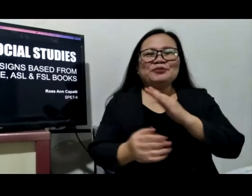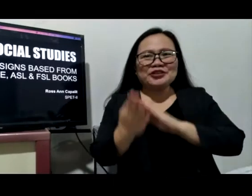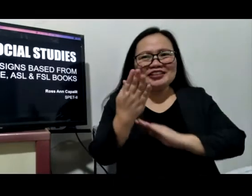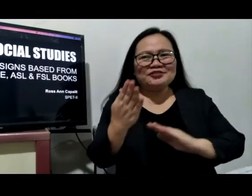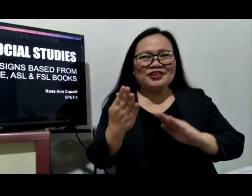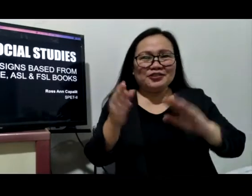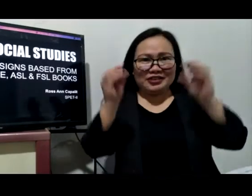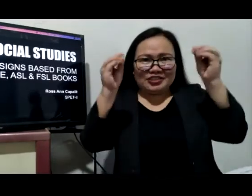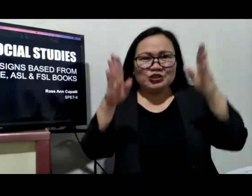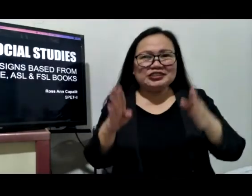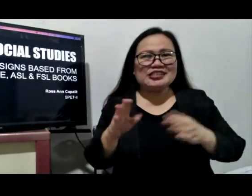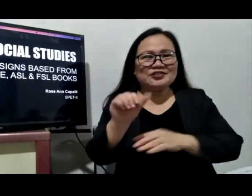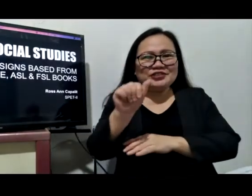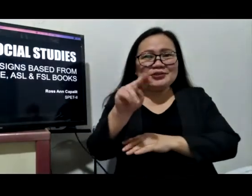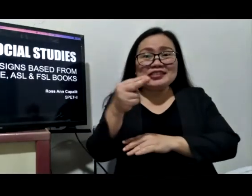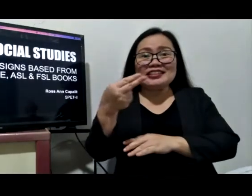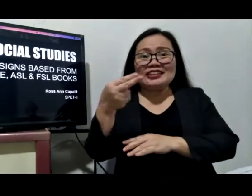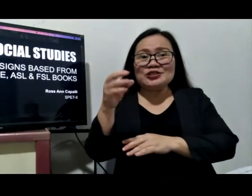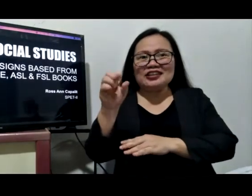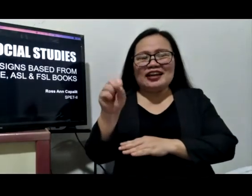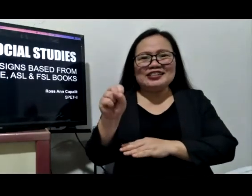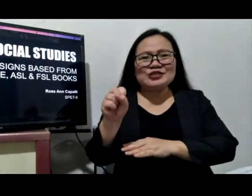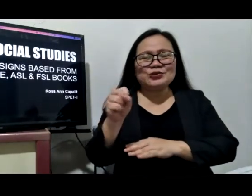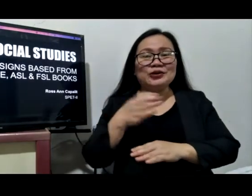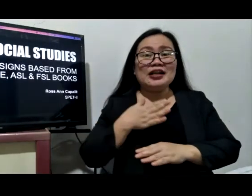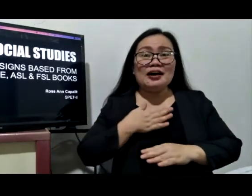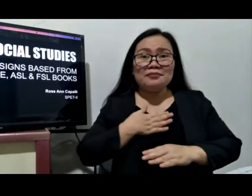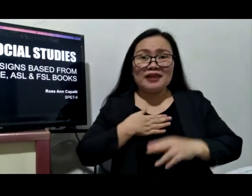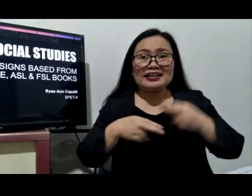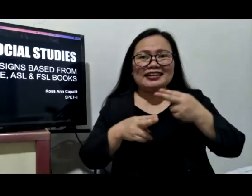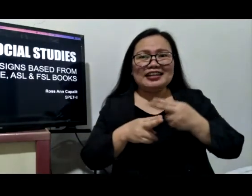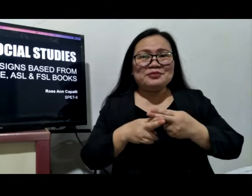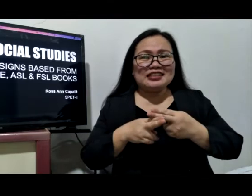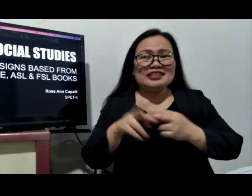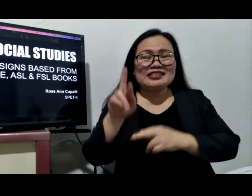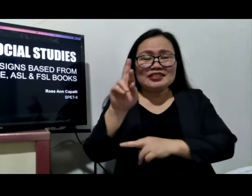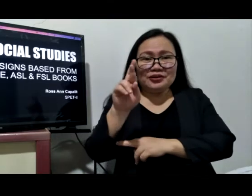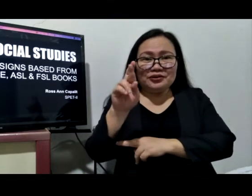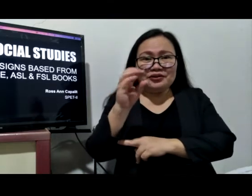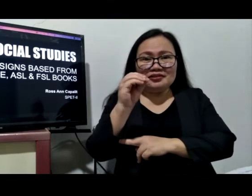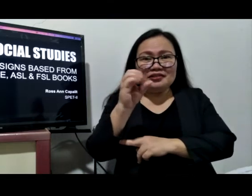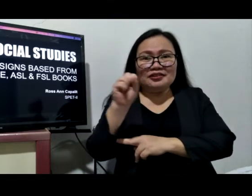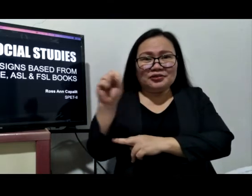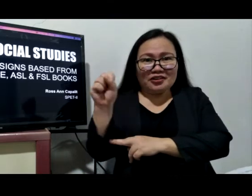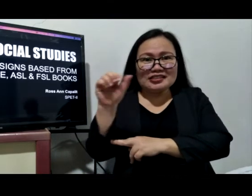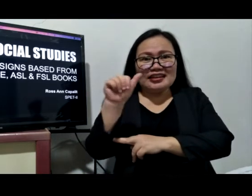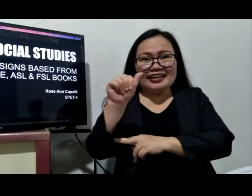Good morning, fellow teachers of Agusan National High School. My name is